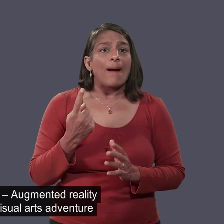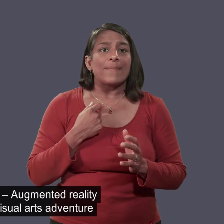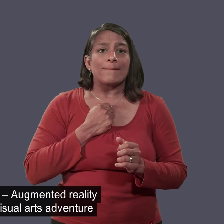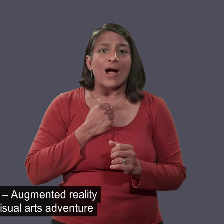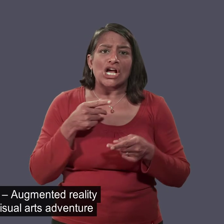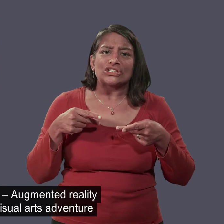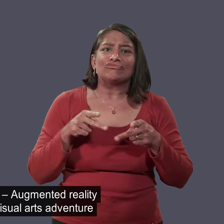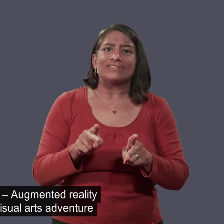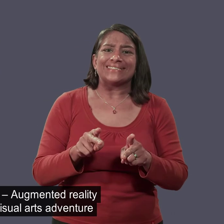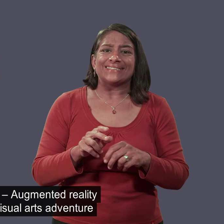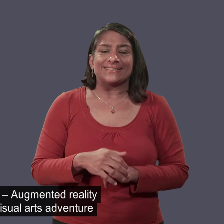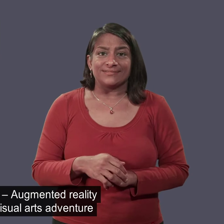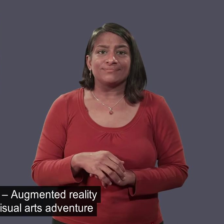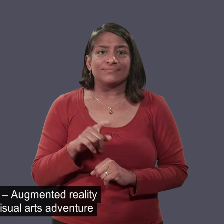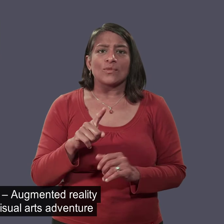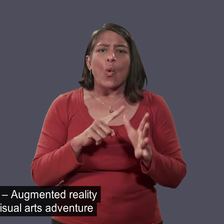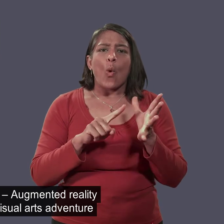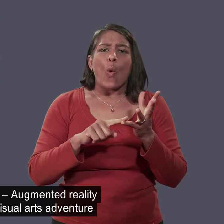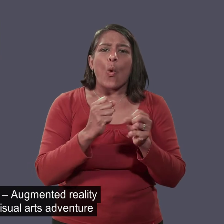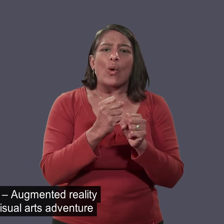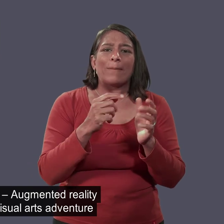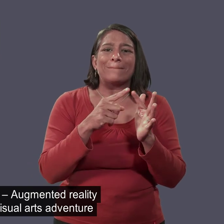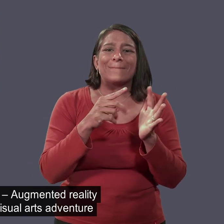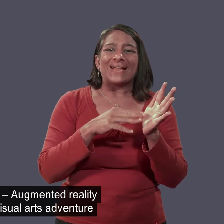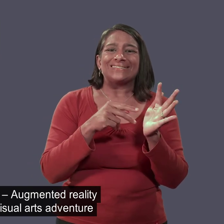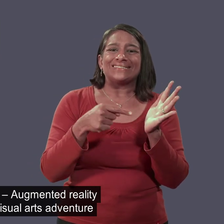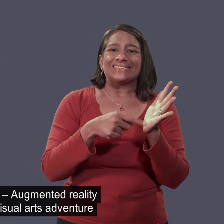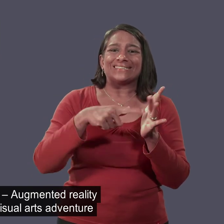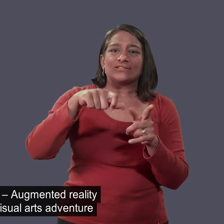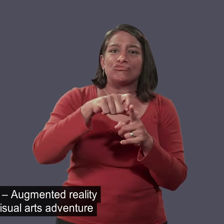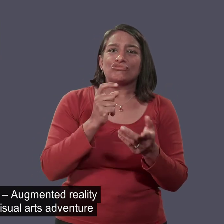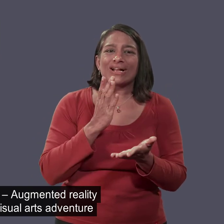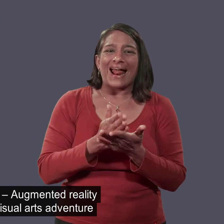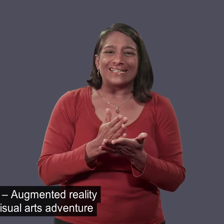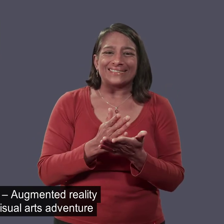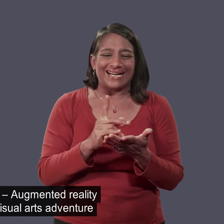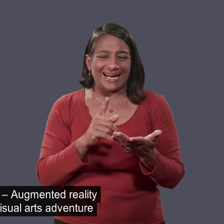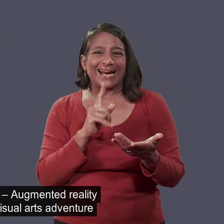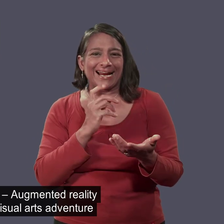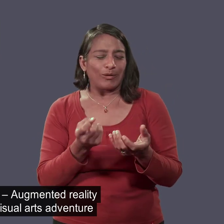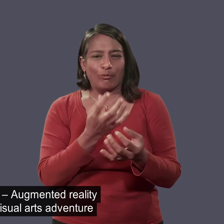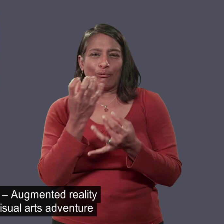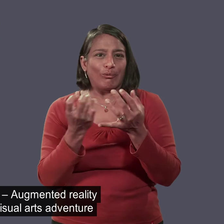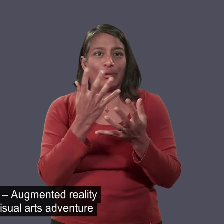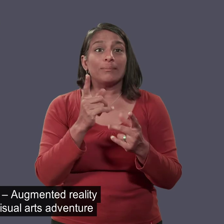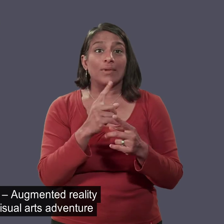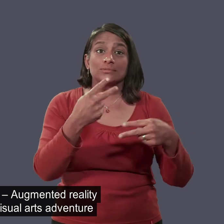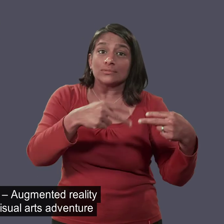My Street, augmented reality dance and visual arts adventure, free ticketed.